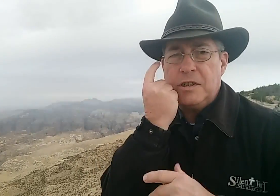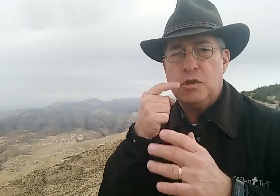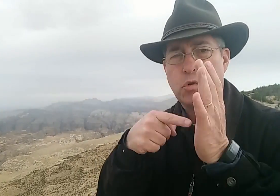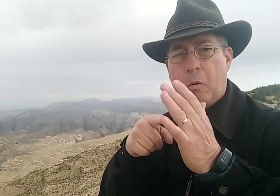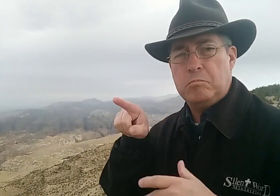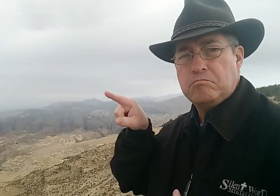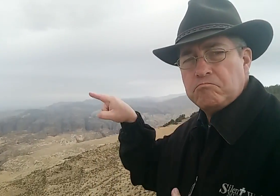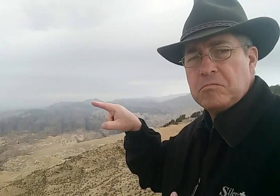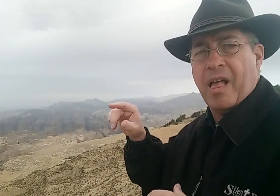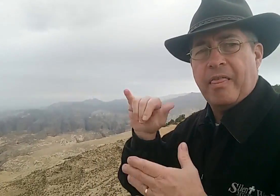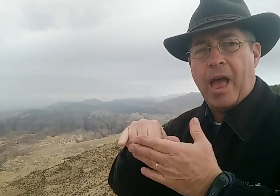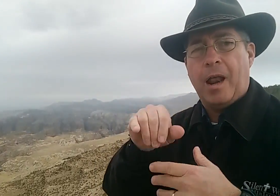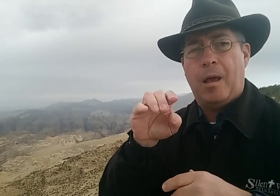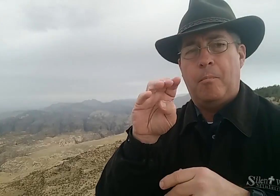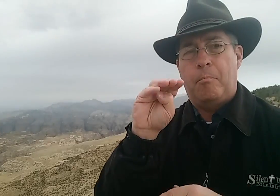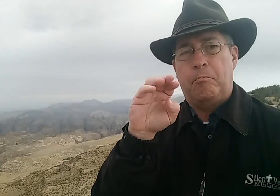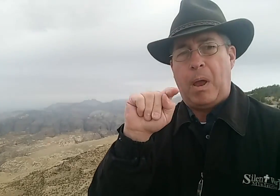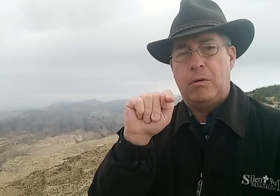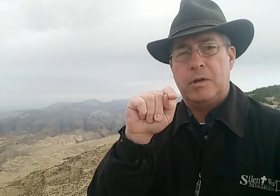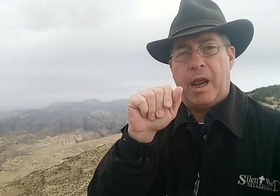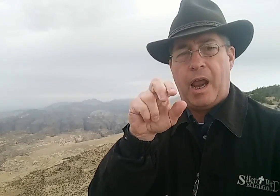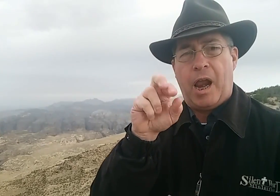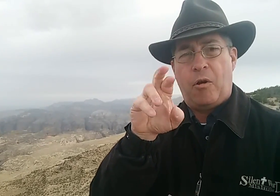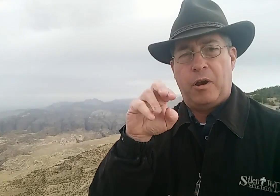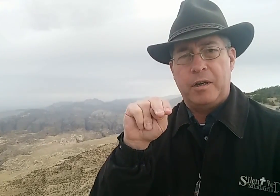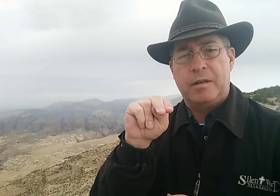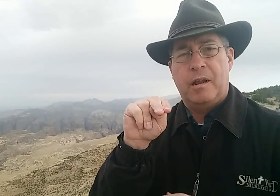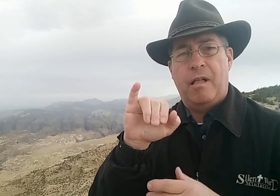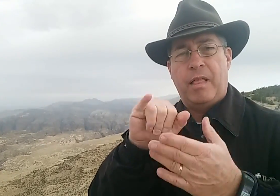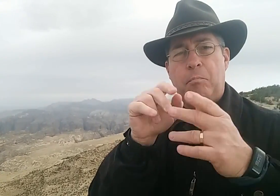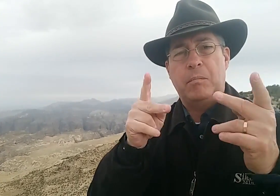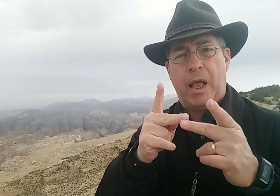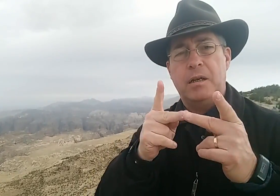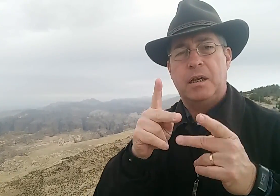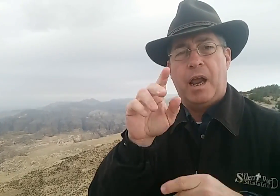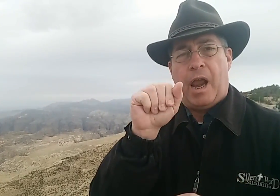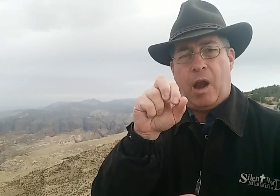well, that is Mount Aaron,